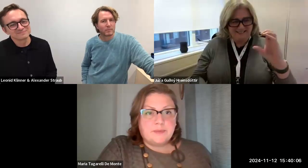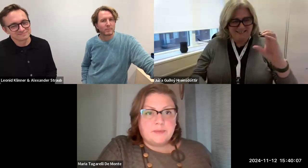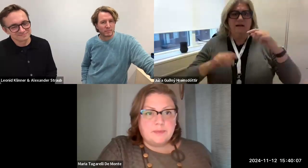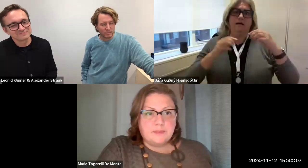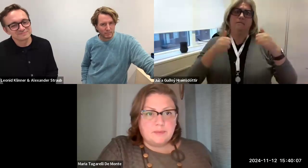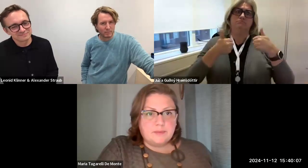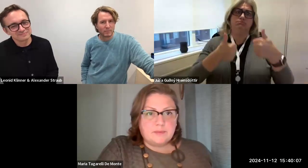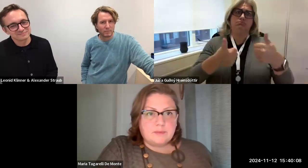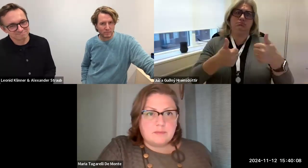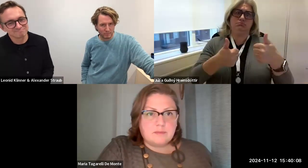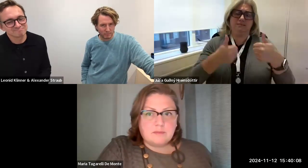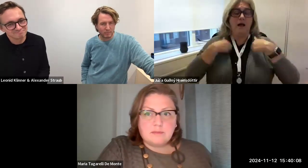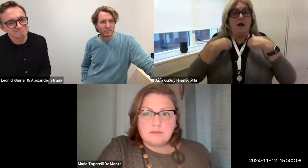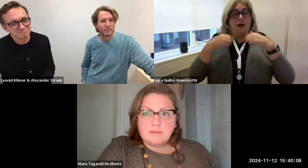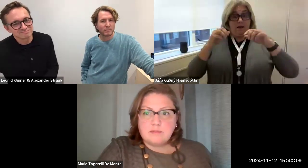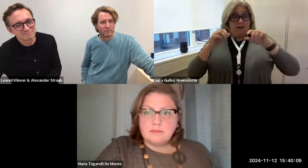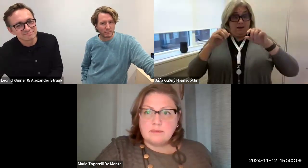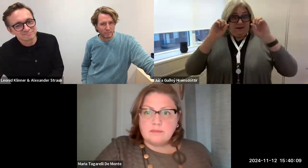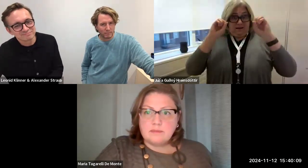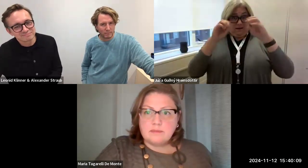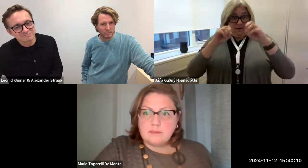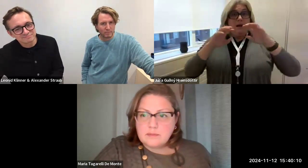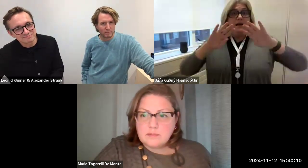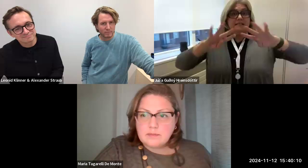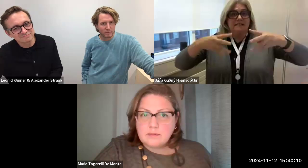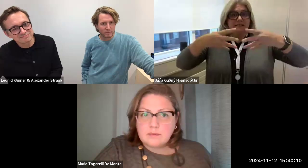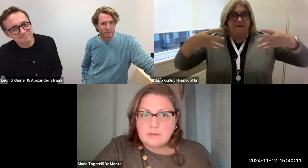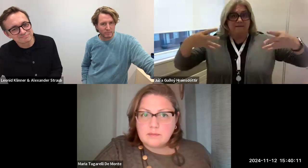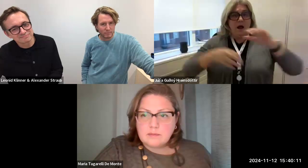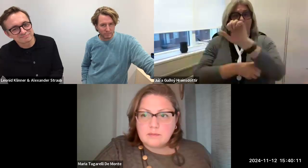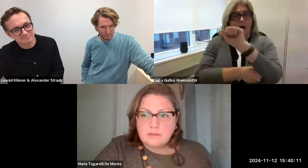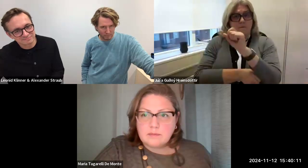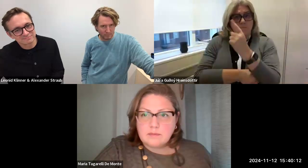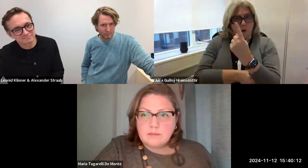Canvas. This is our sign for Canvas, and Canvas is fantastic